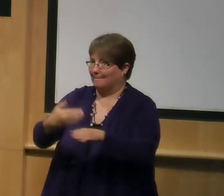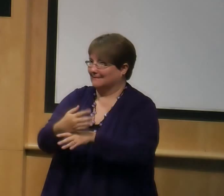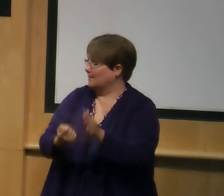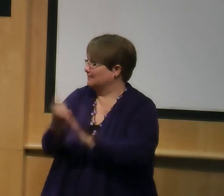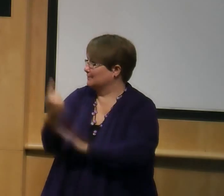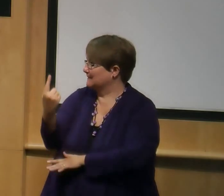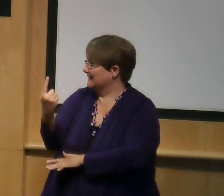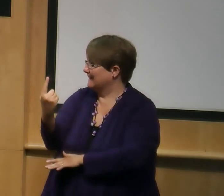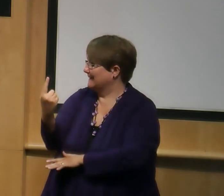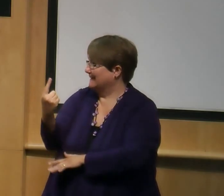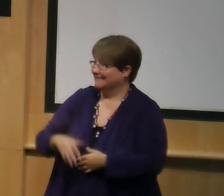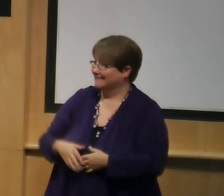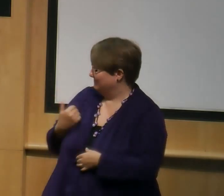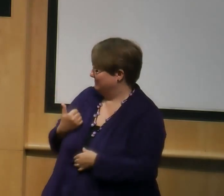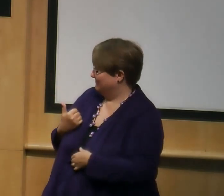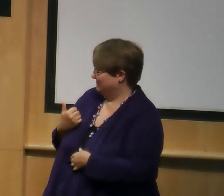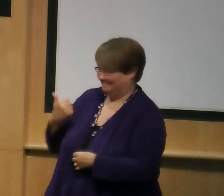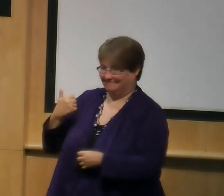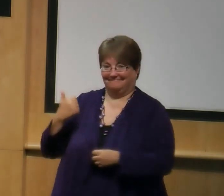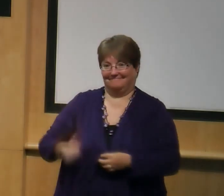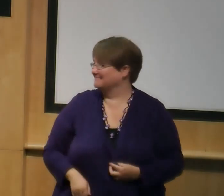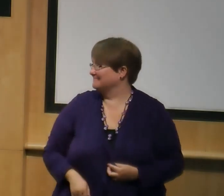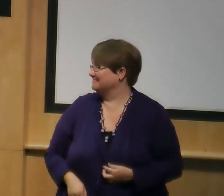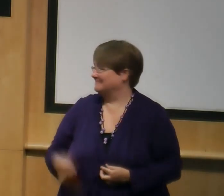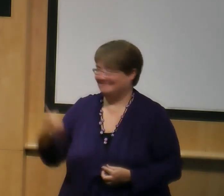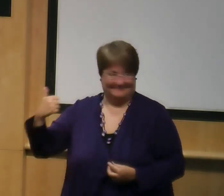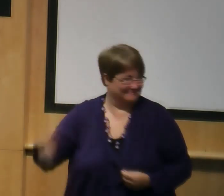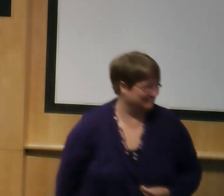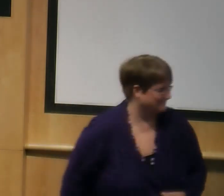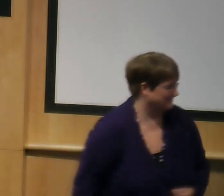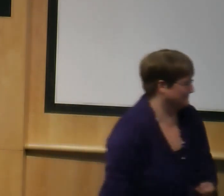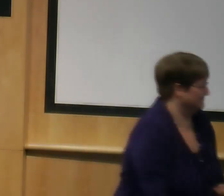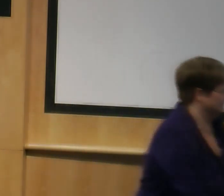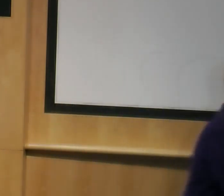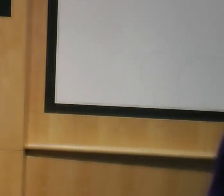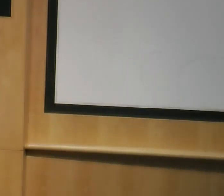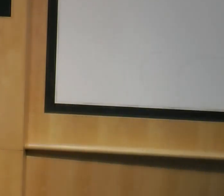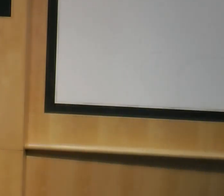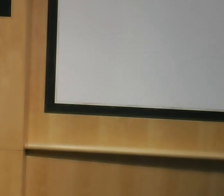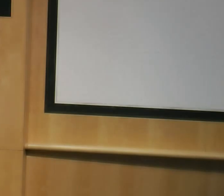that's when I had said that would improve that young deaf person is in the mentor's future employment opportunities.